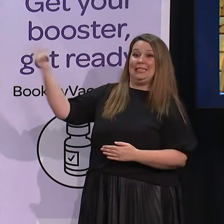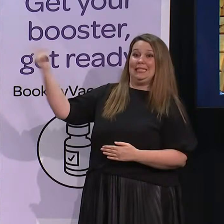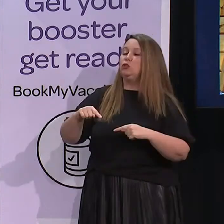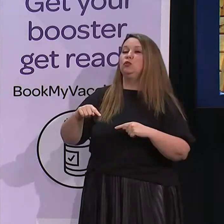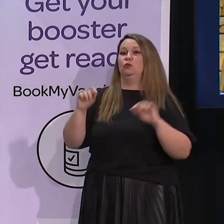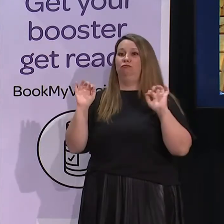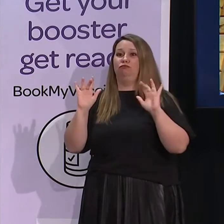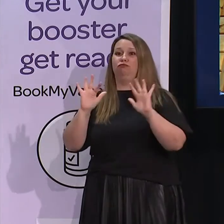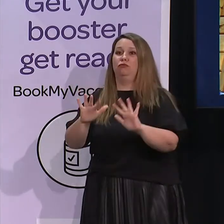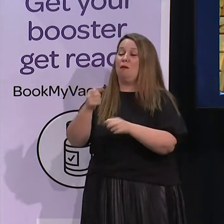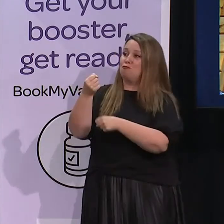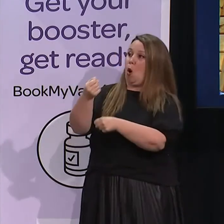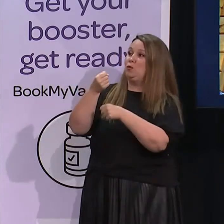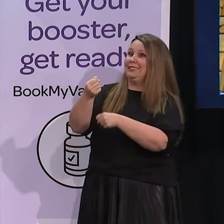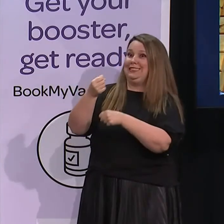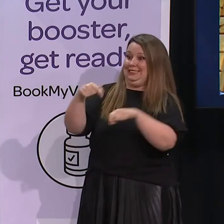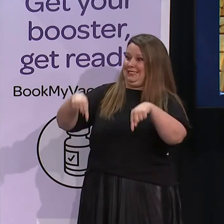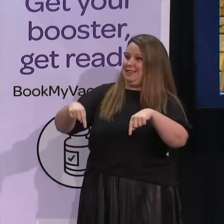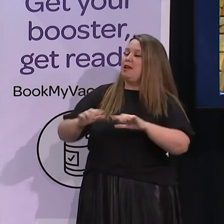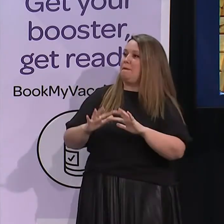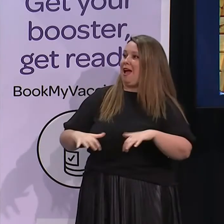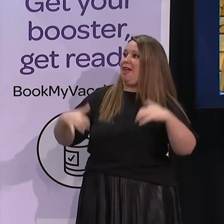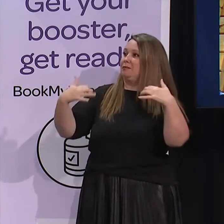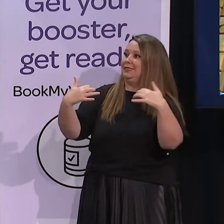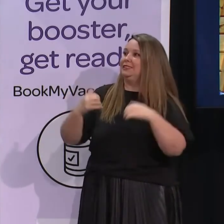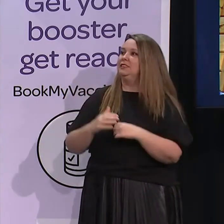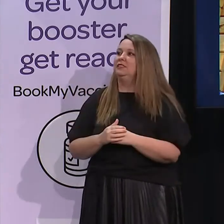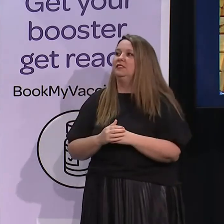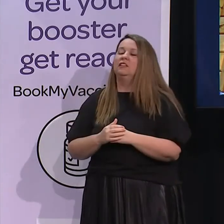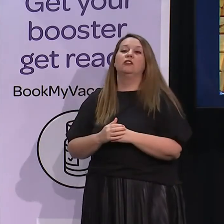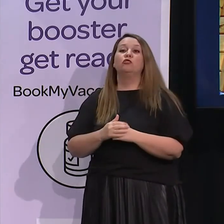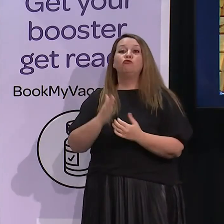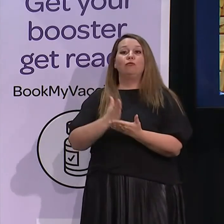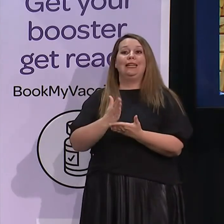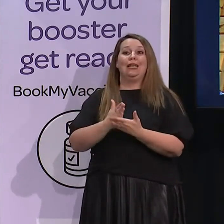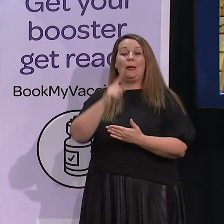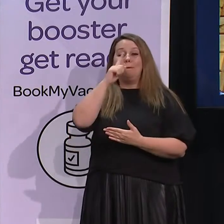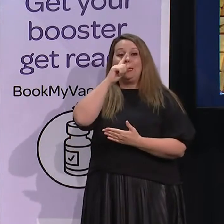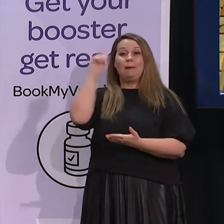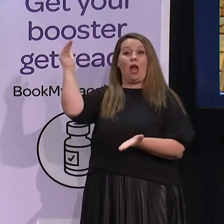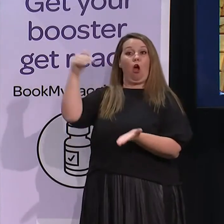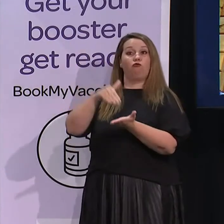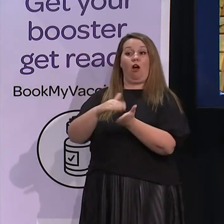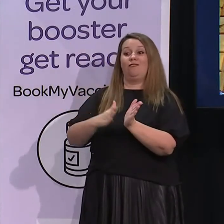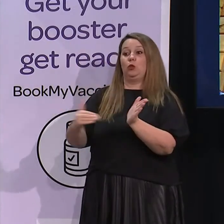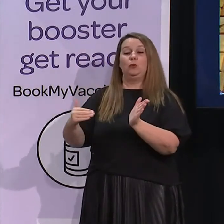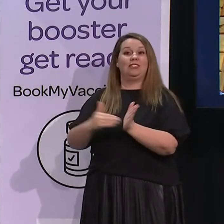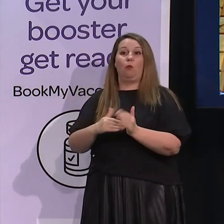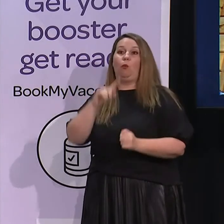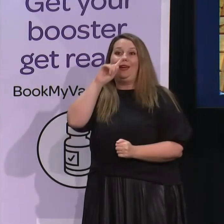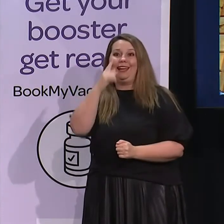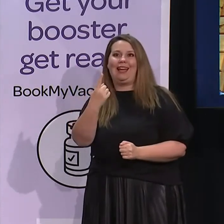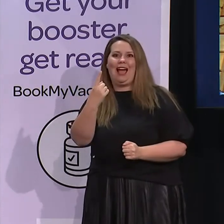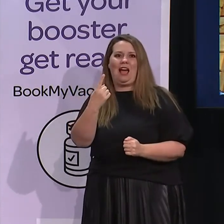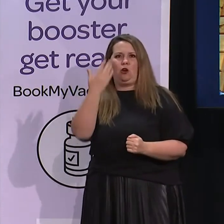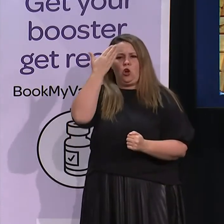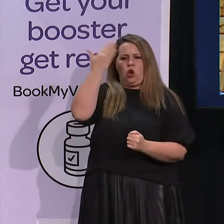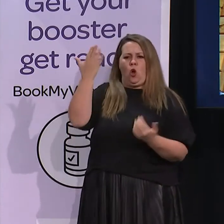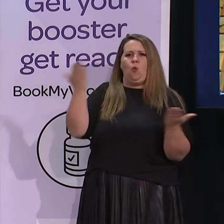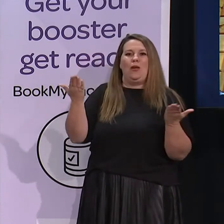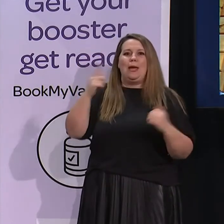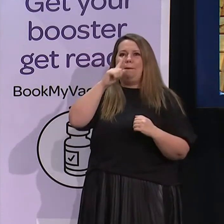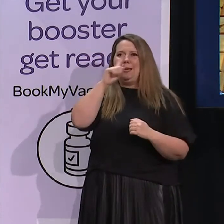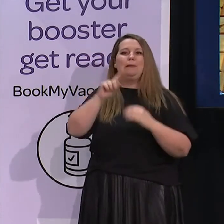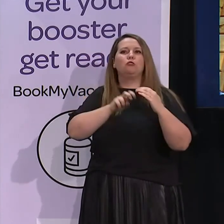those individuals, we of course do not predetermine where people will go after they arrive in the country. Keeping in mind though, of course,